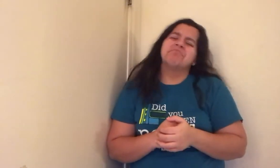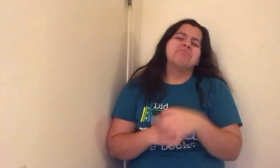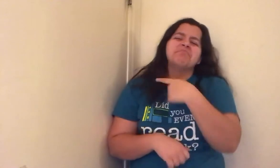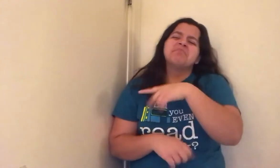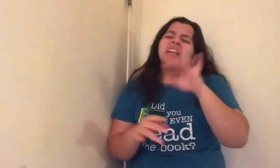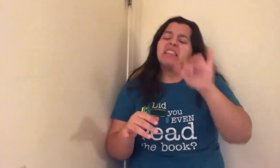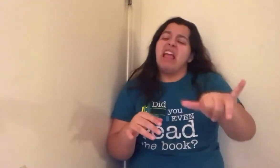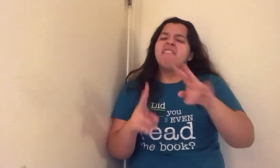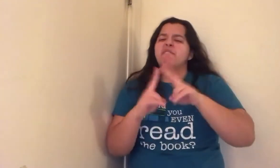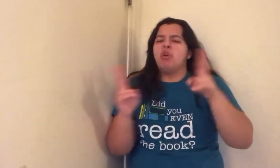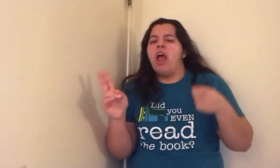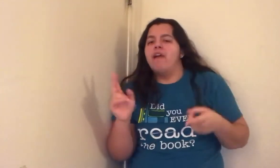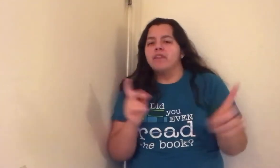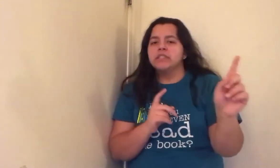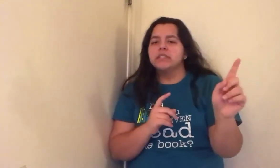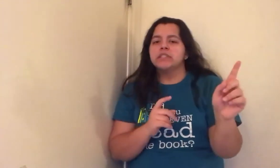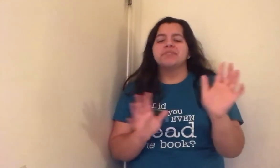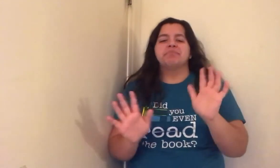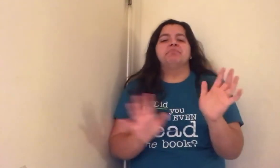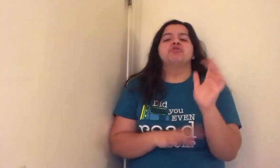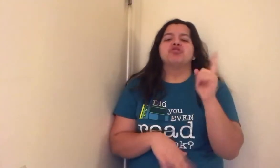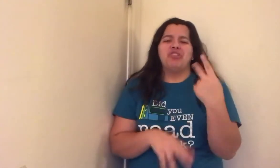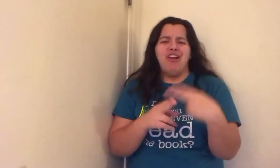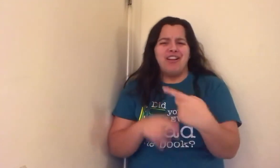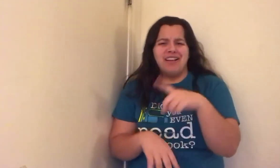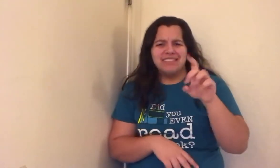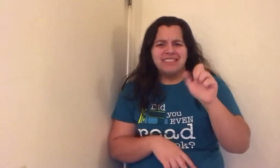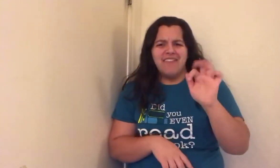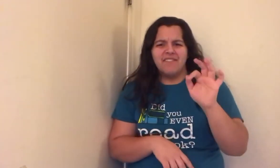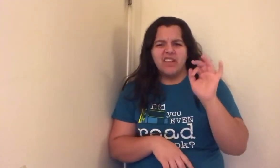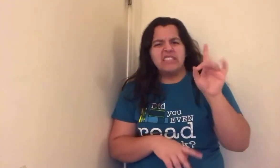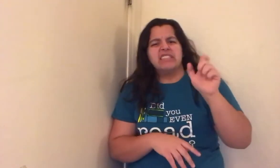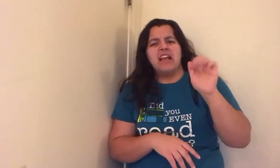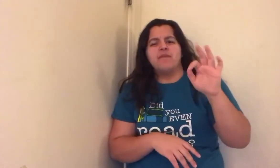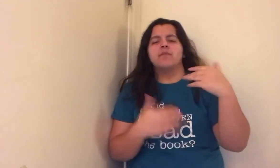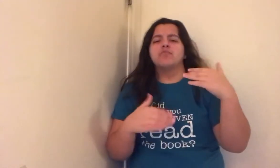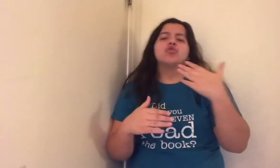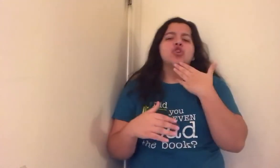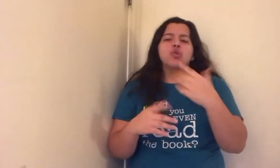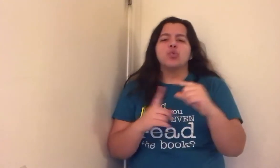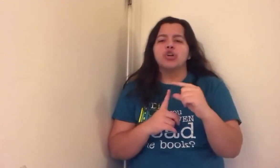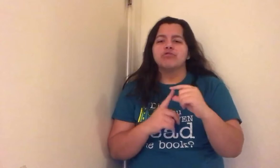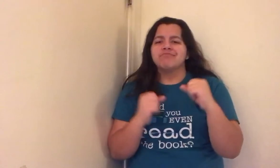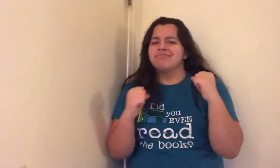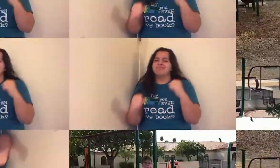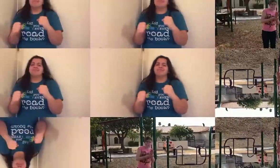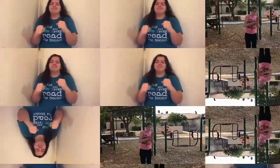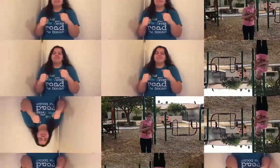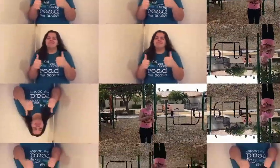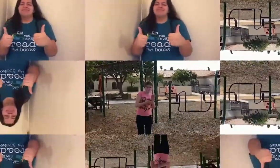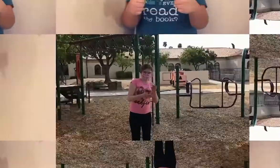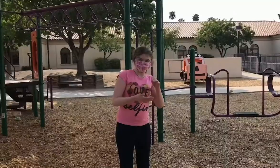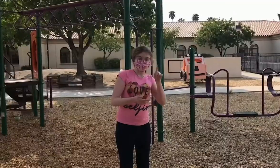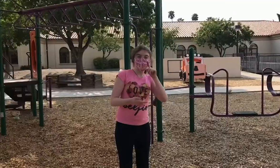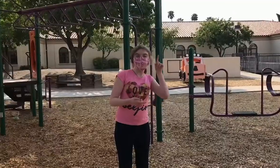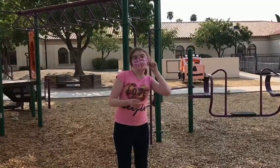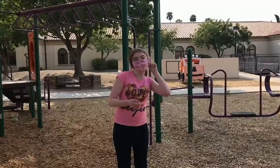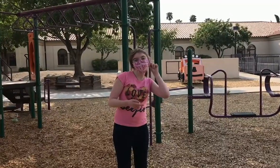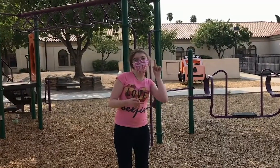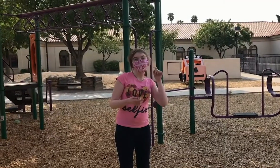That's very offensive to Deaf people. Just call us Deaf. That's the best word. It cuts to a student on a campus playground. She begins to